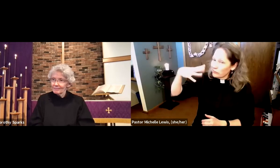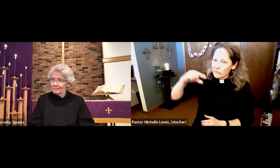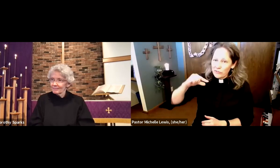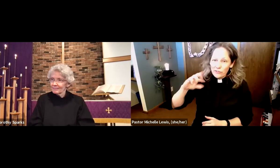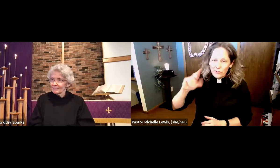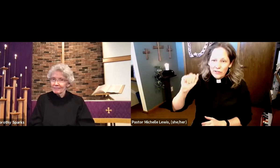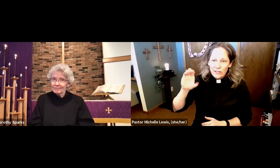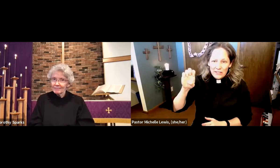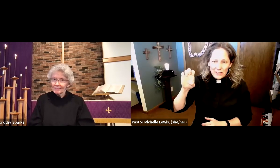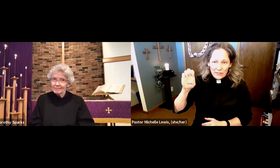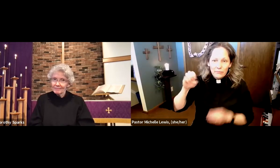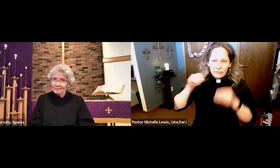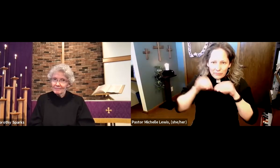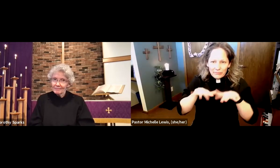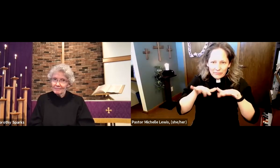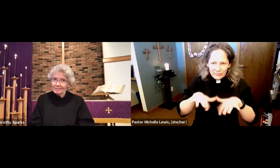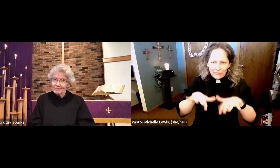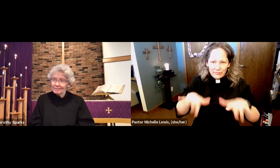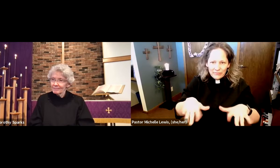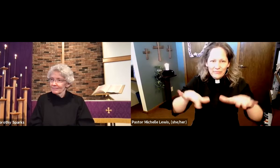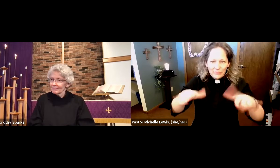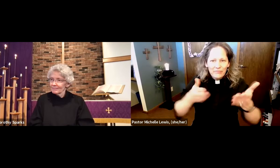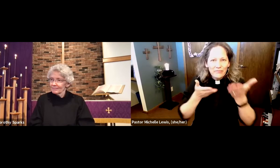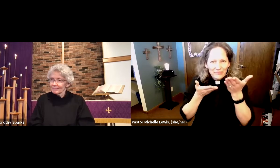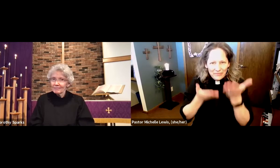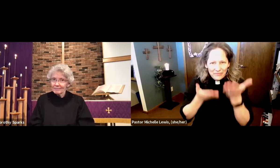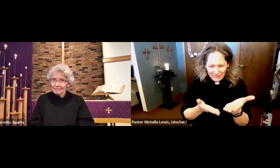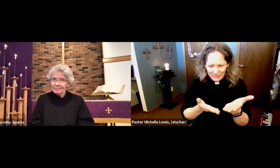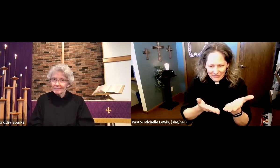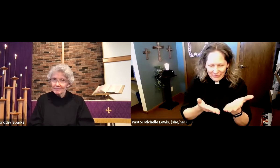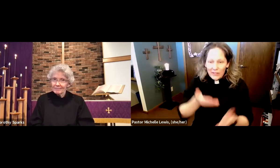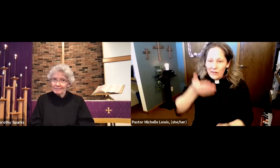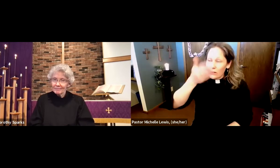The grace of our Lord Jesus Christ,